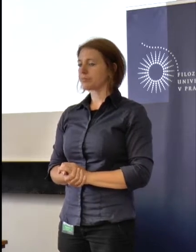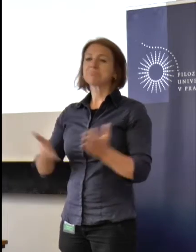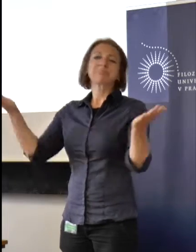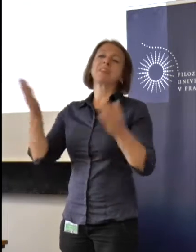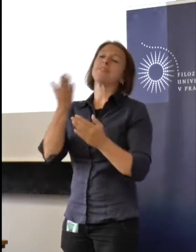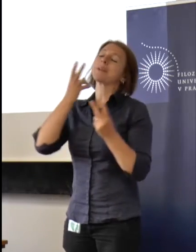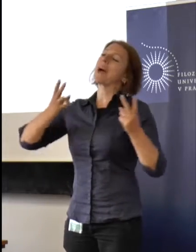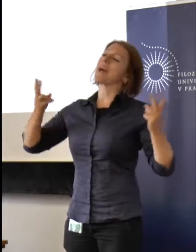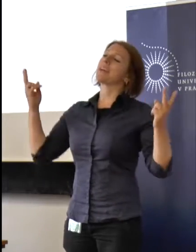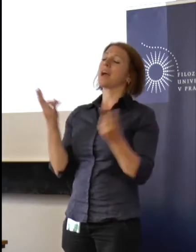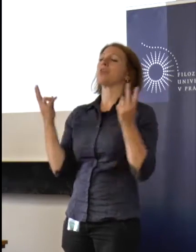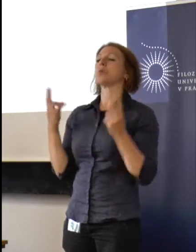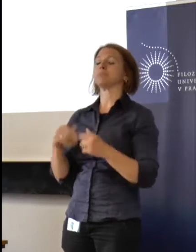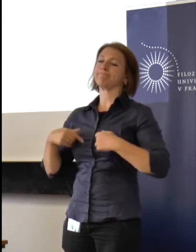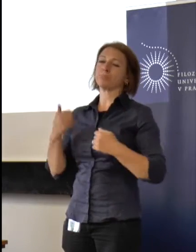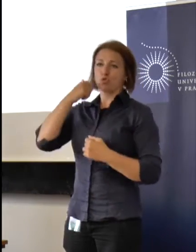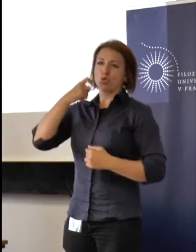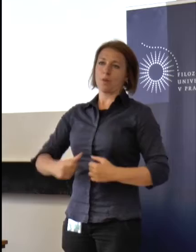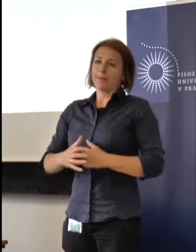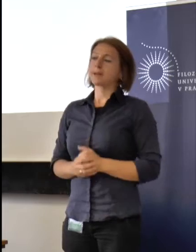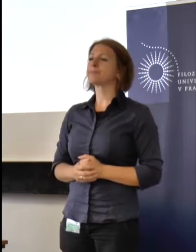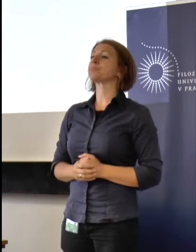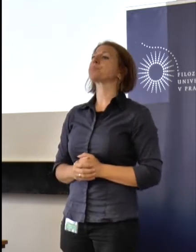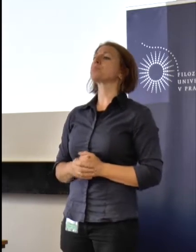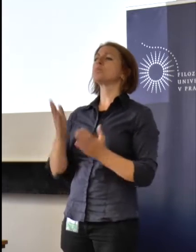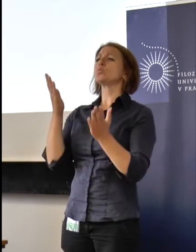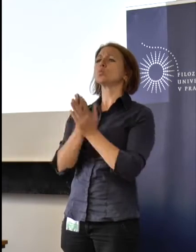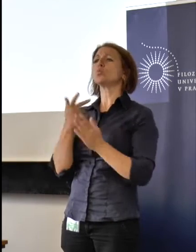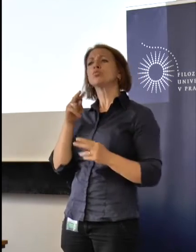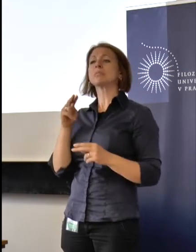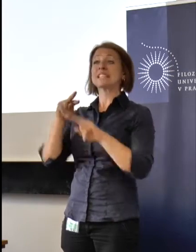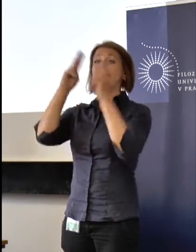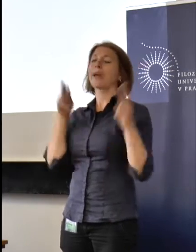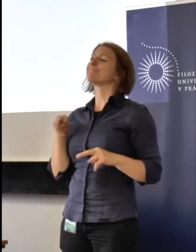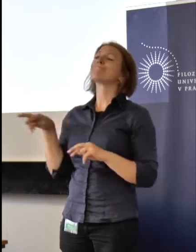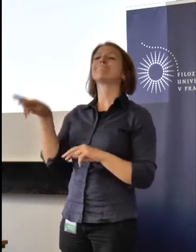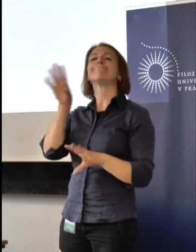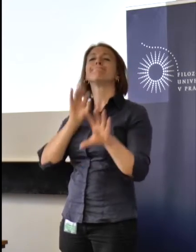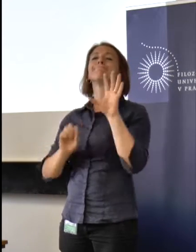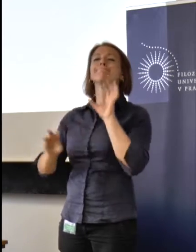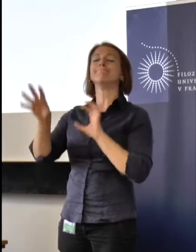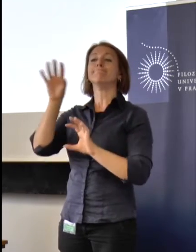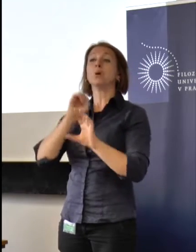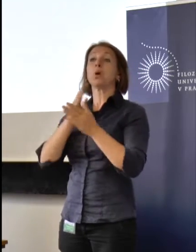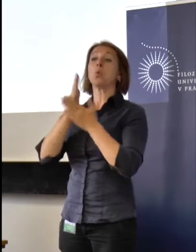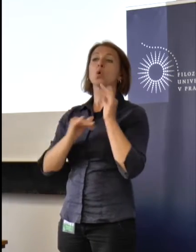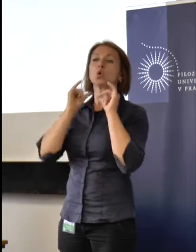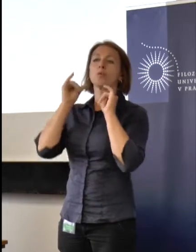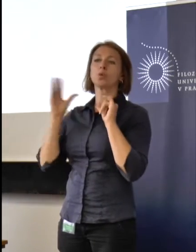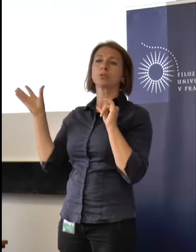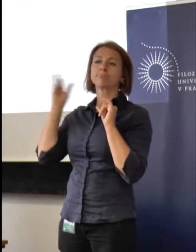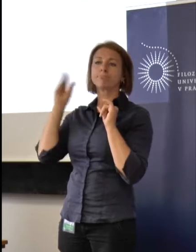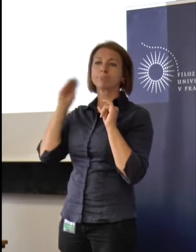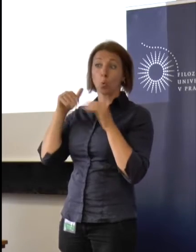they create sound and thought at the same time. This is what the creation of thought is. And so thought is always embodied thought.